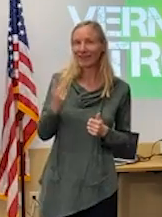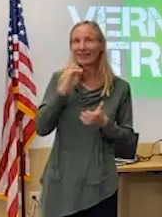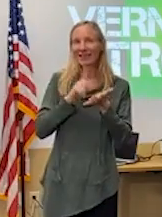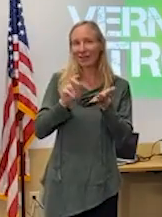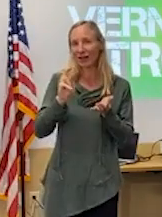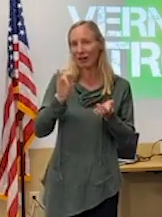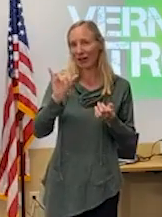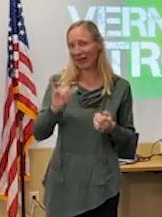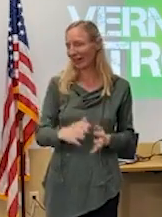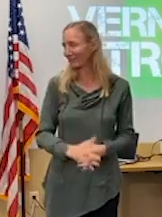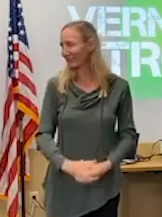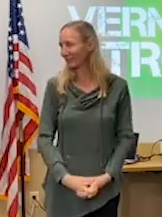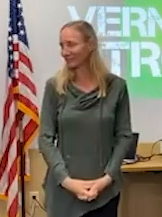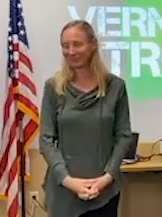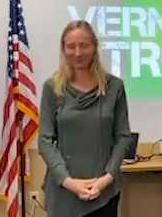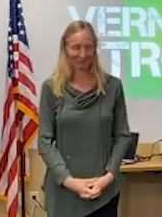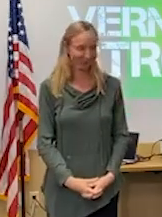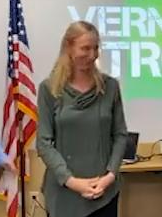Secretary Curley.